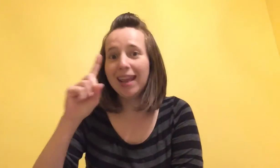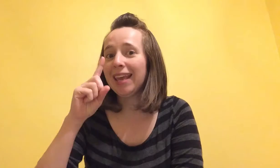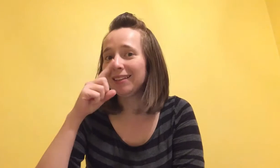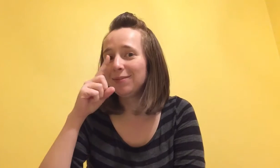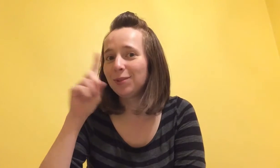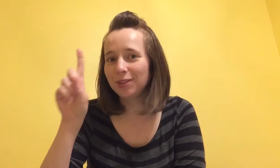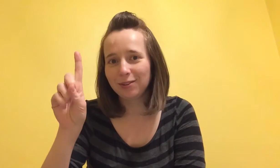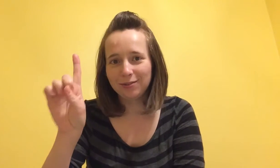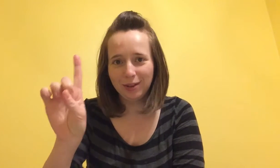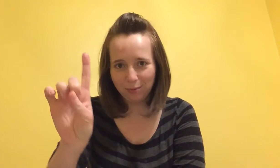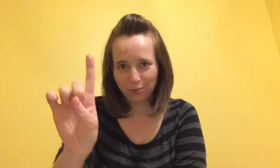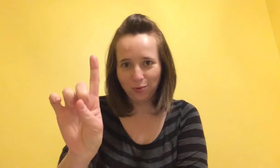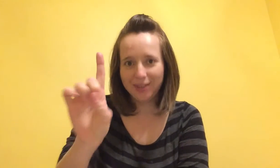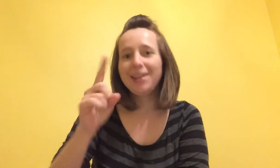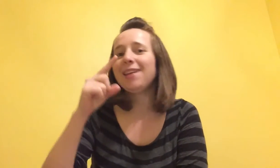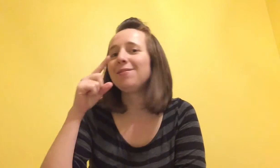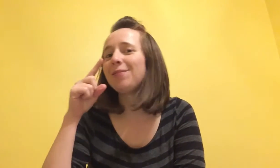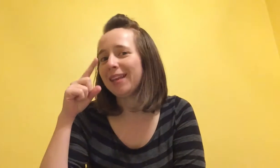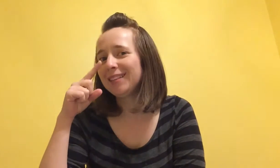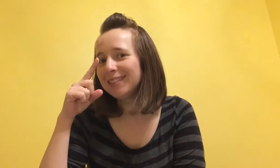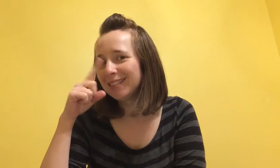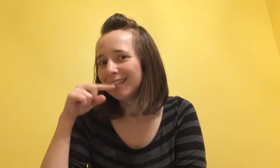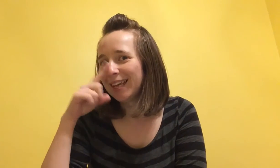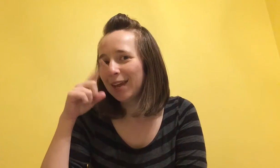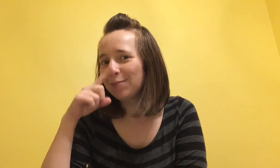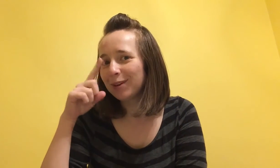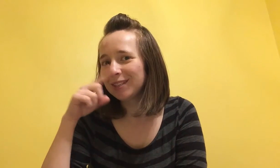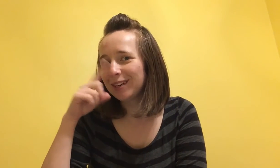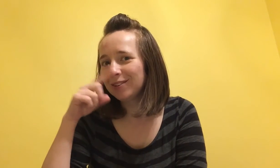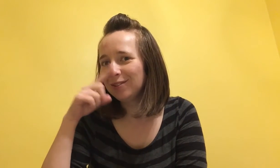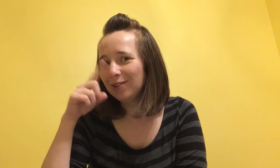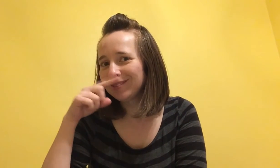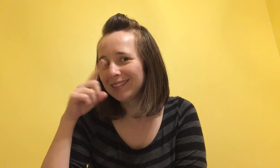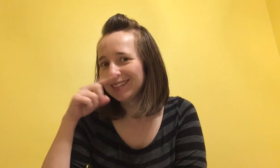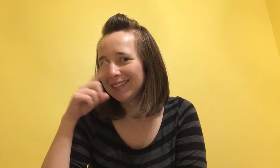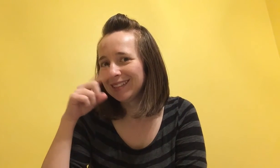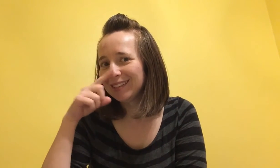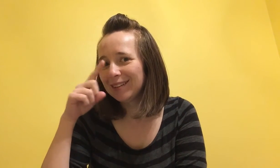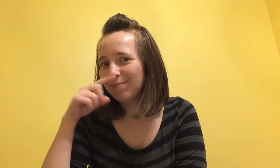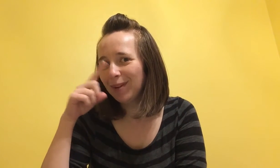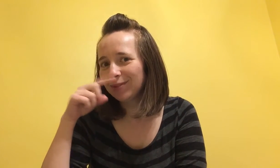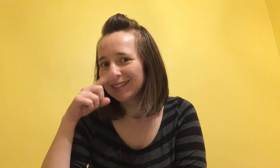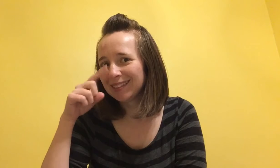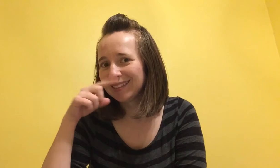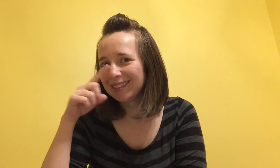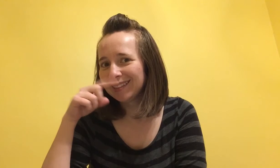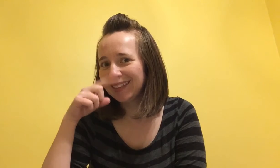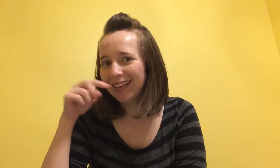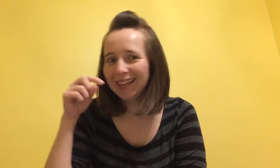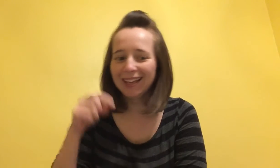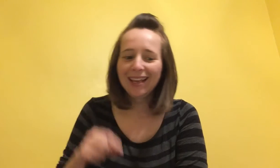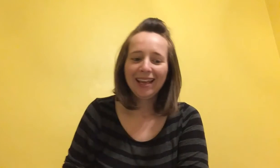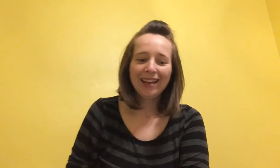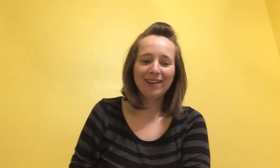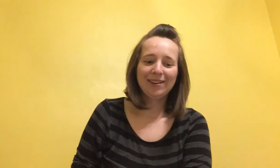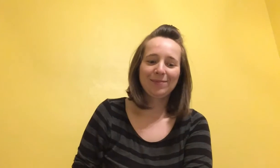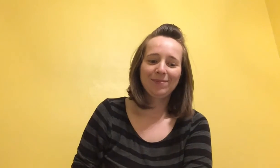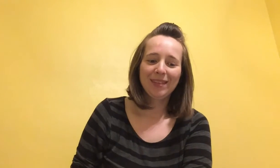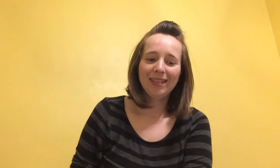hand, your number one hand, and brush it on your nose. Mouse. Okay?